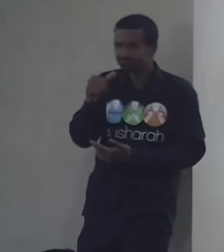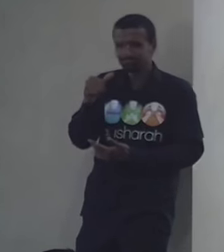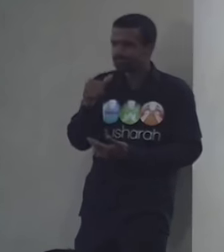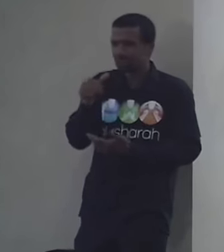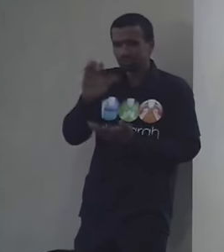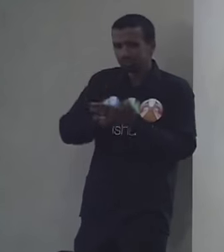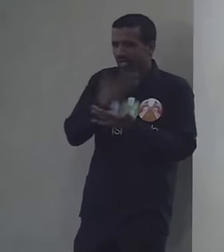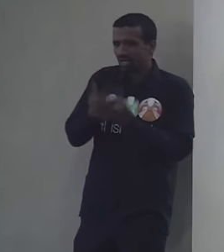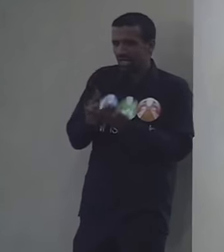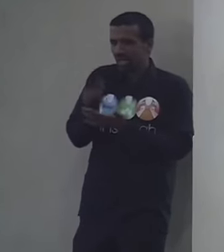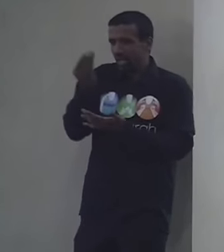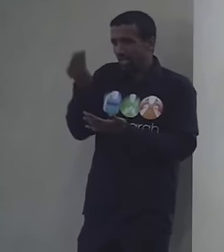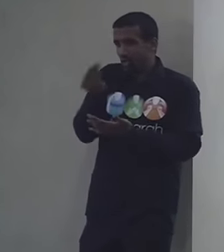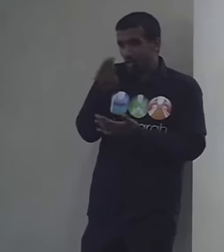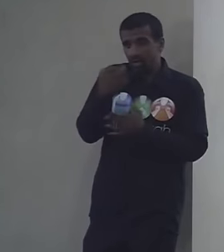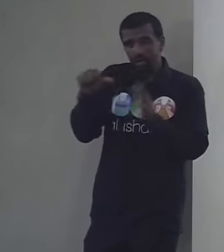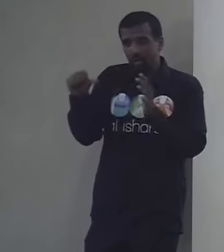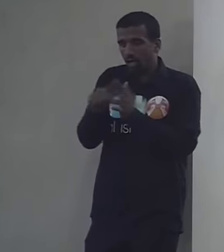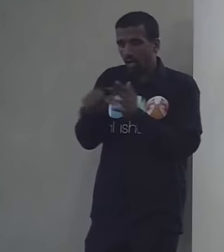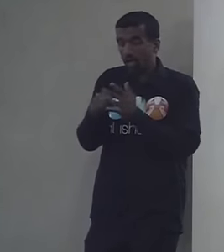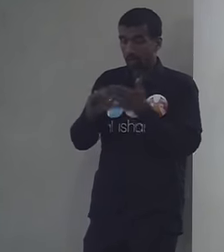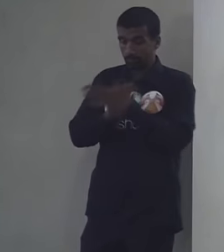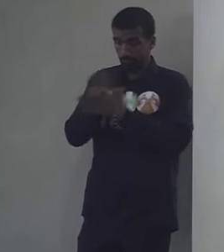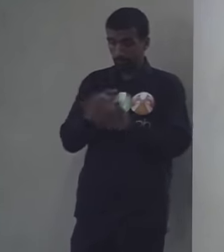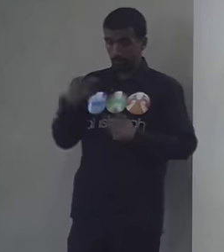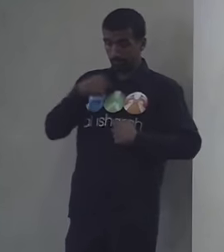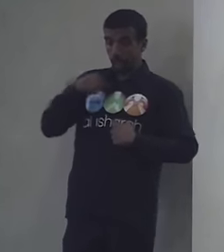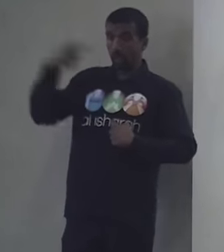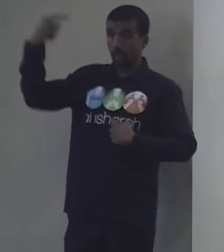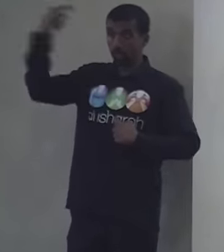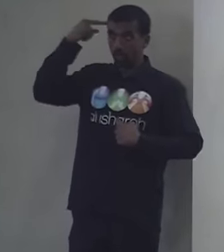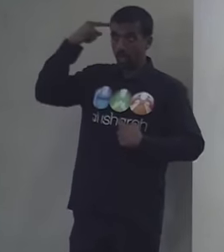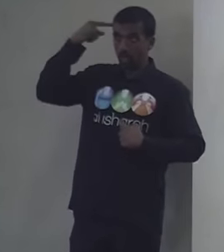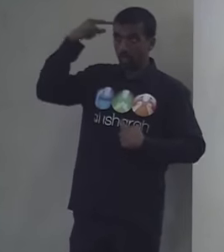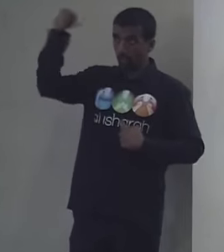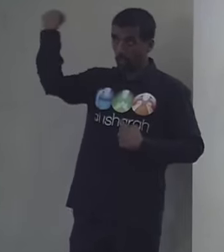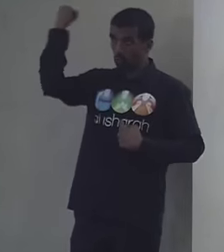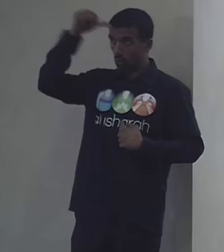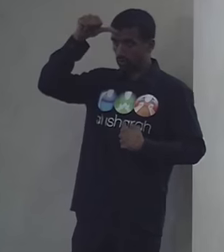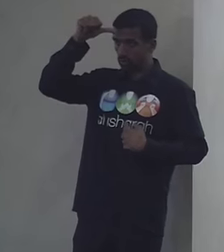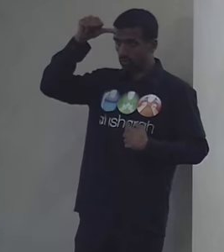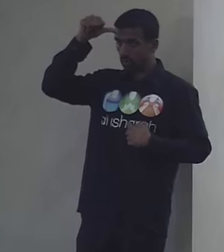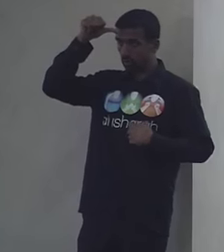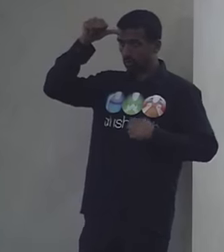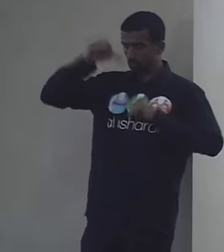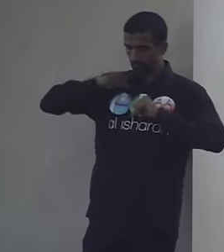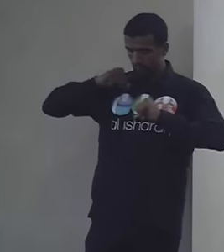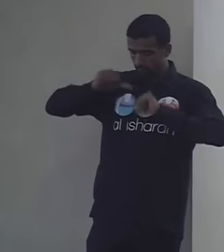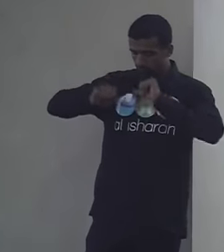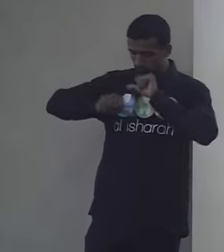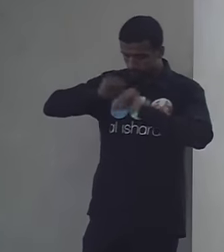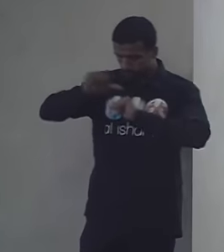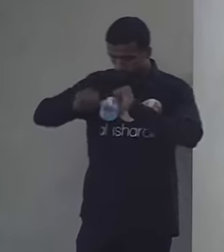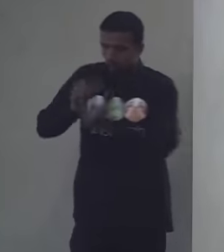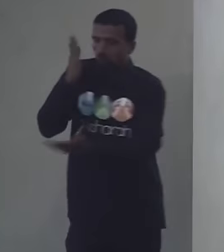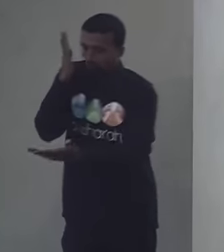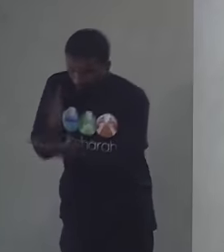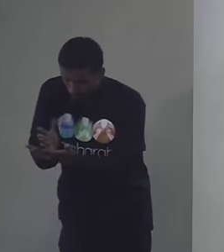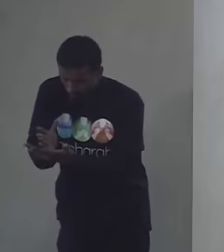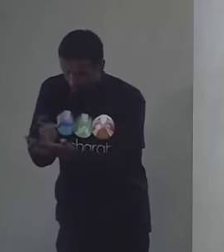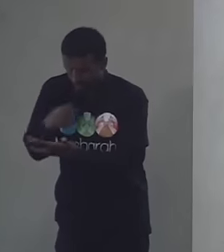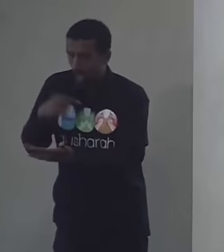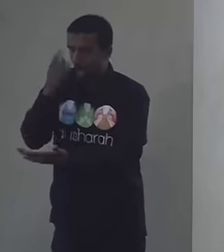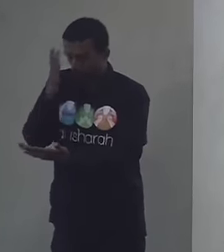this idafa as that leads to. In other words, knowledge that leads to conviction. The eye that leads to